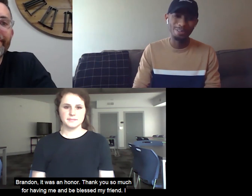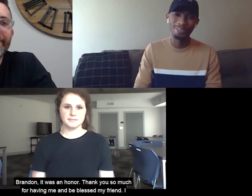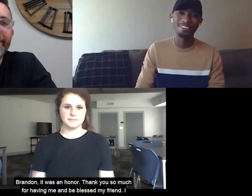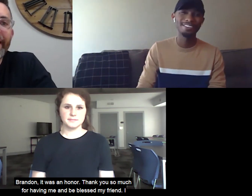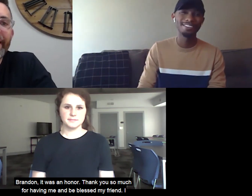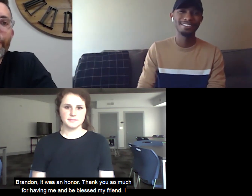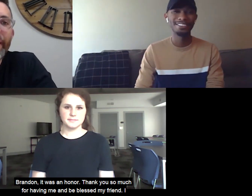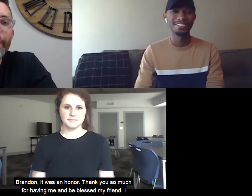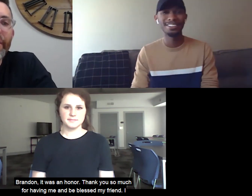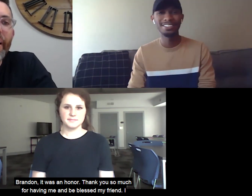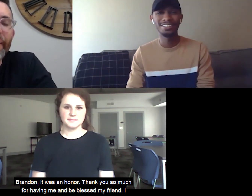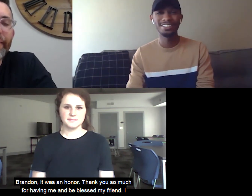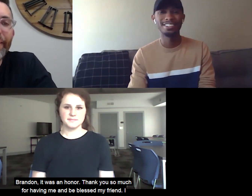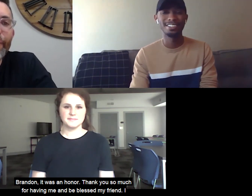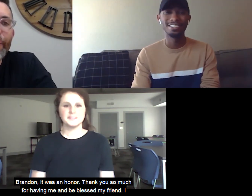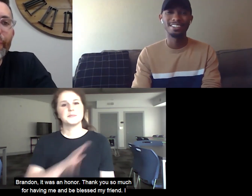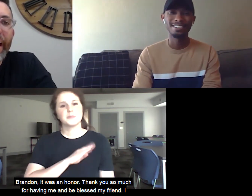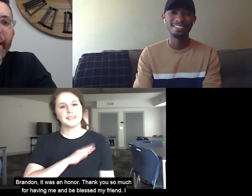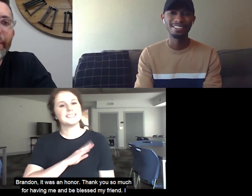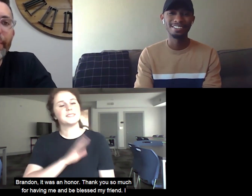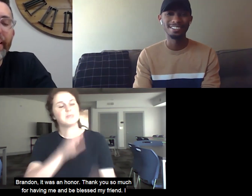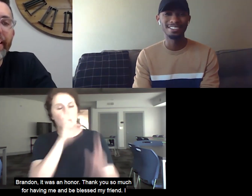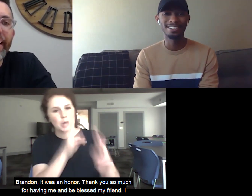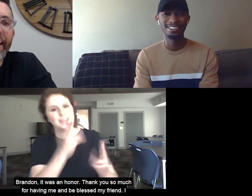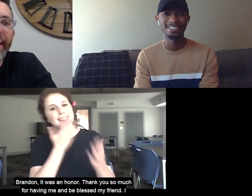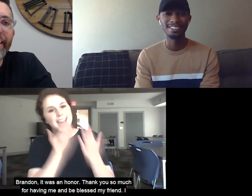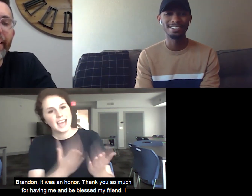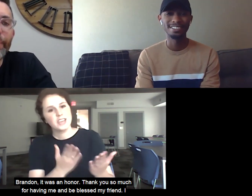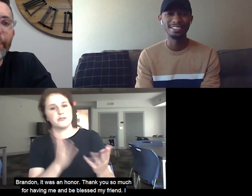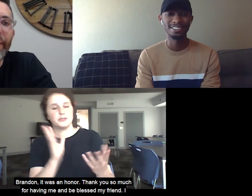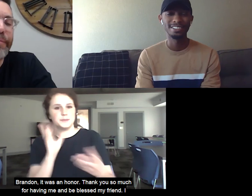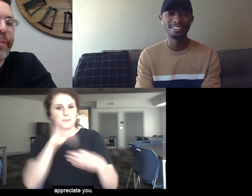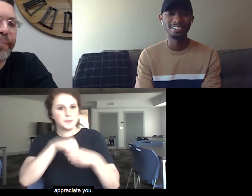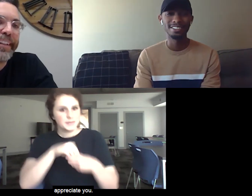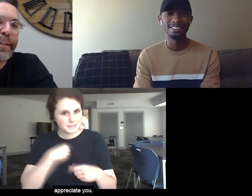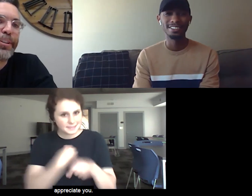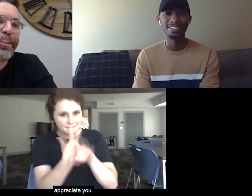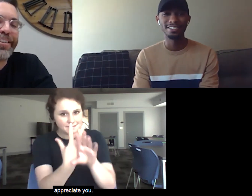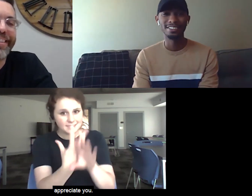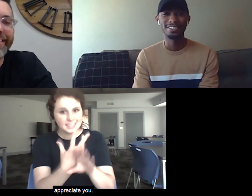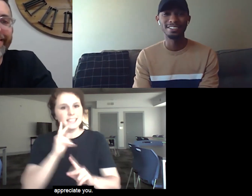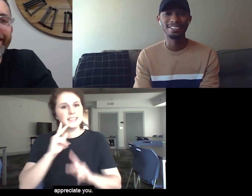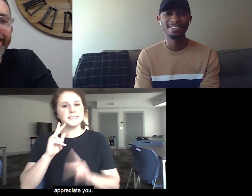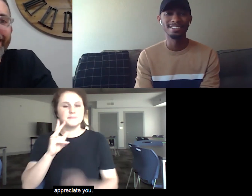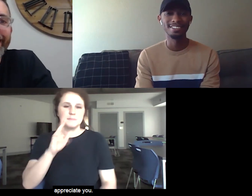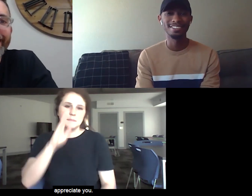you. Brandon, it was an honor. Thank you so much for having me, and be blessed, my friend. I appreciate you.